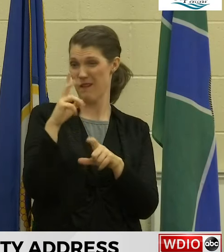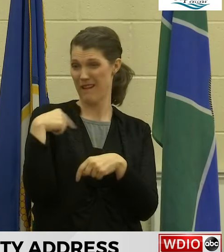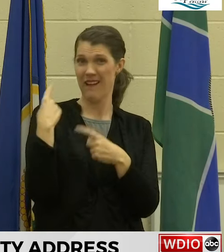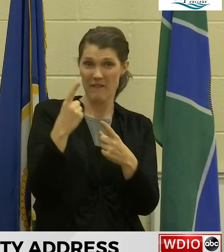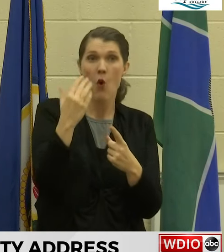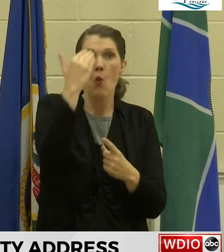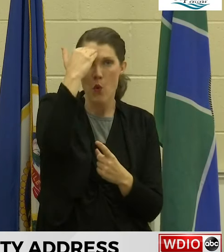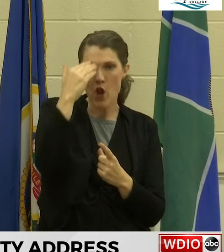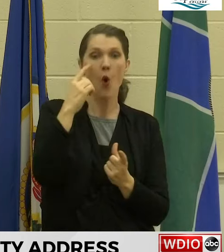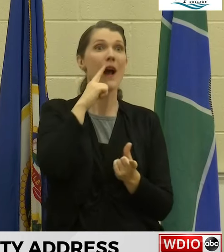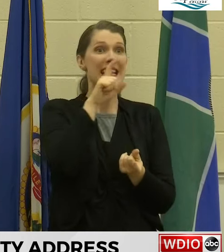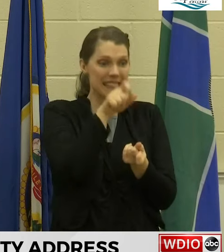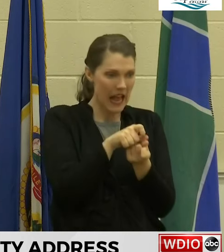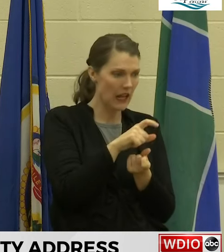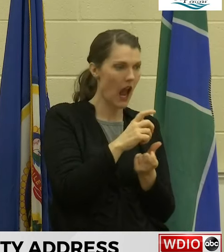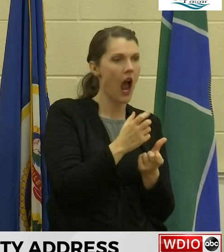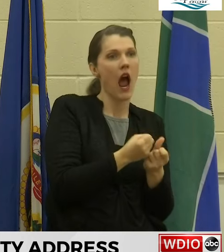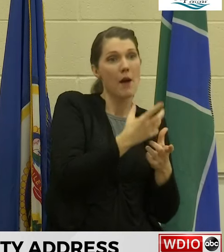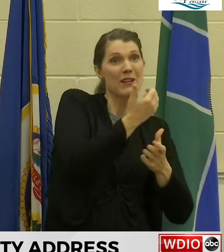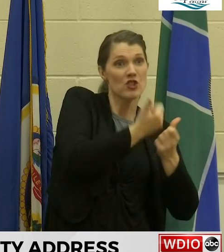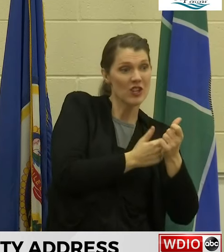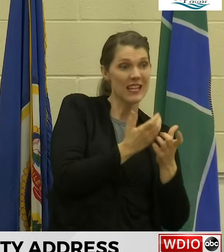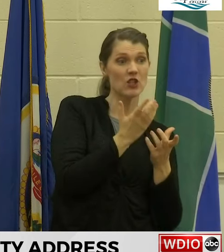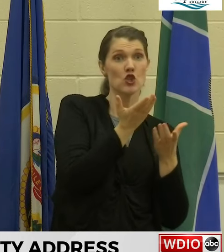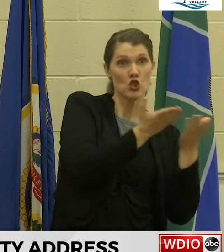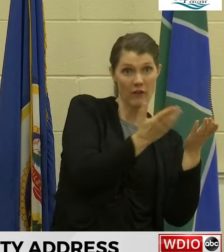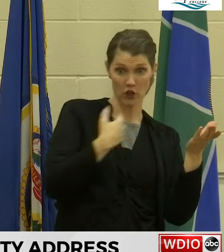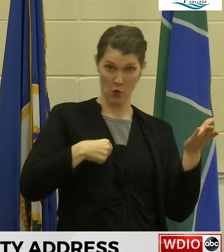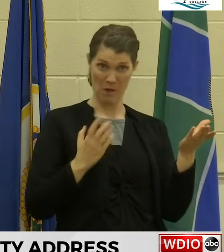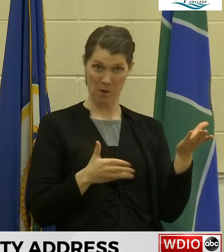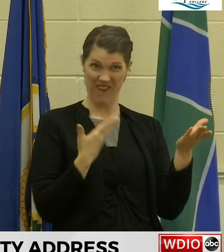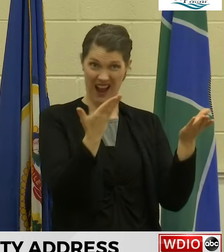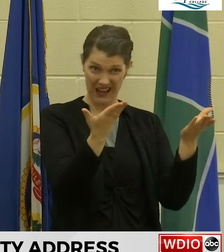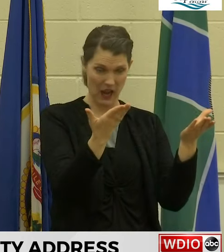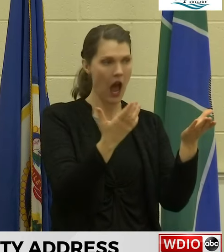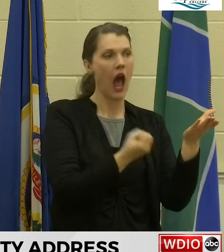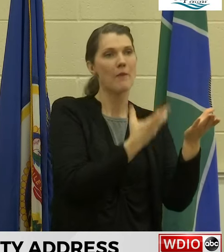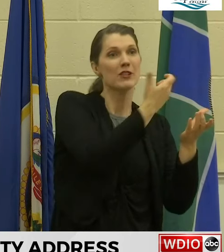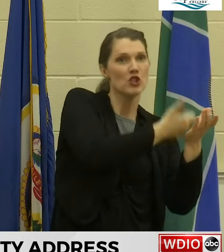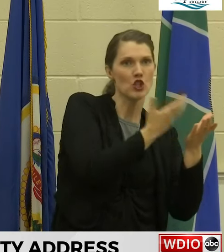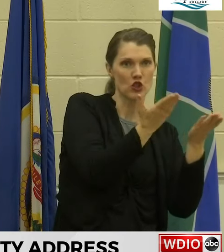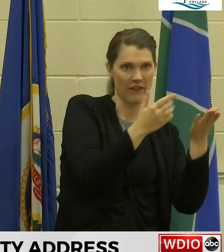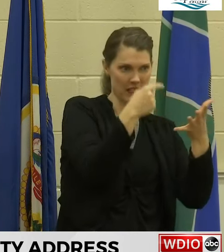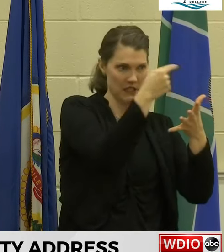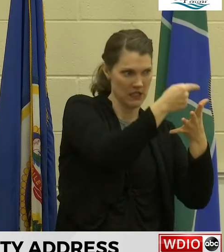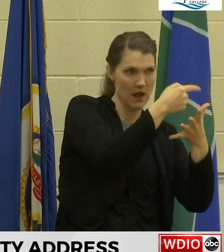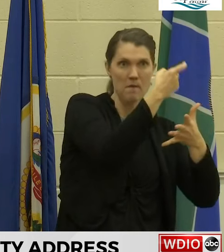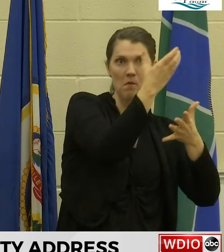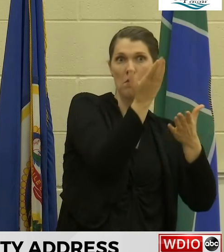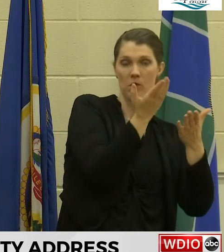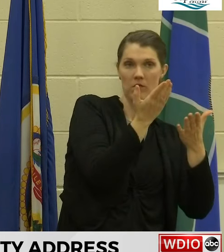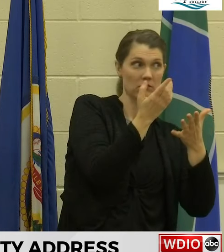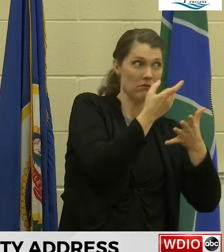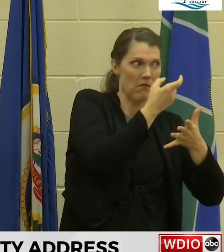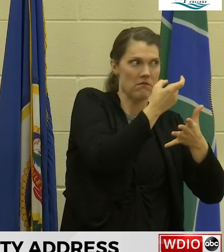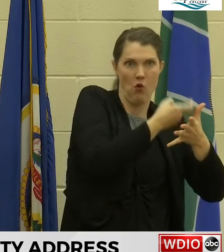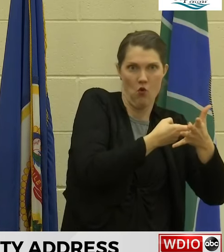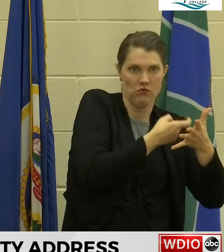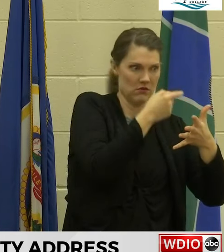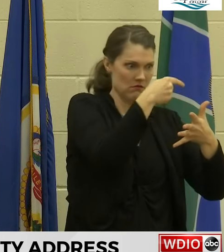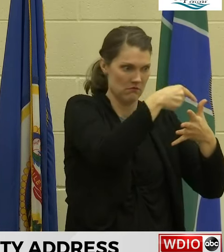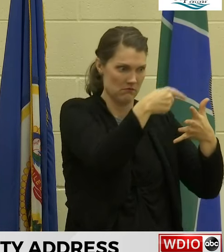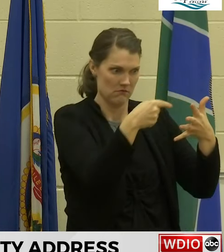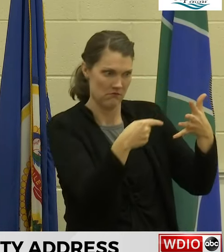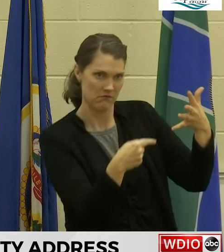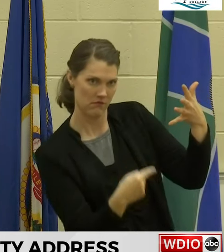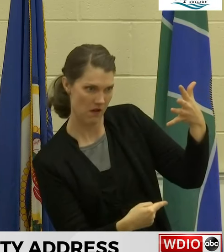know exactly what each city service we provide costs. So major kudos to Wayne and his team